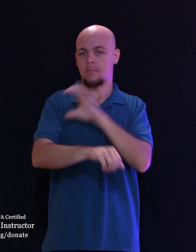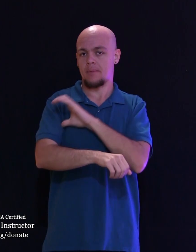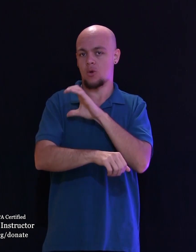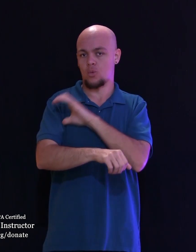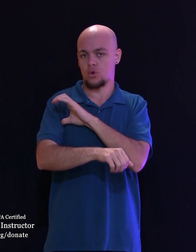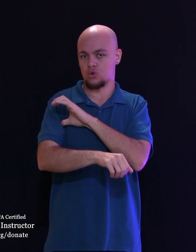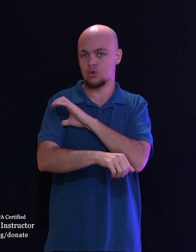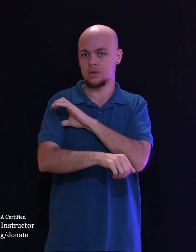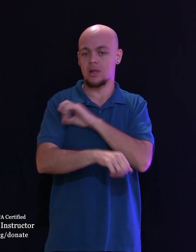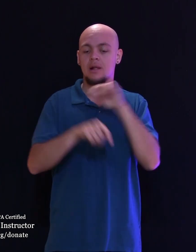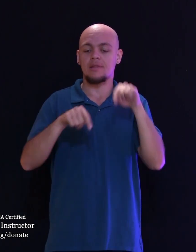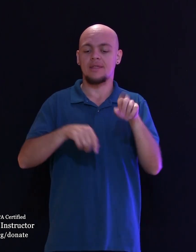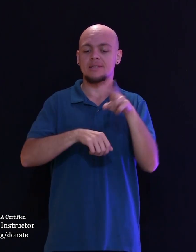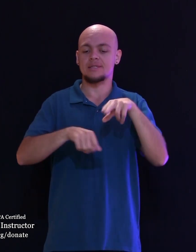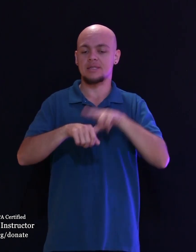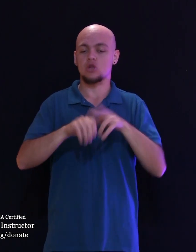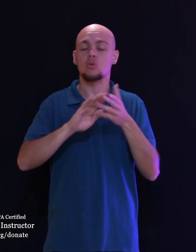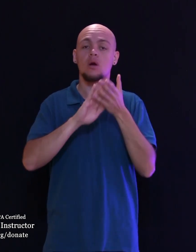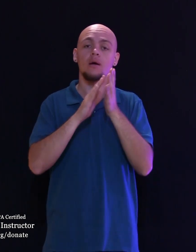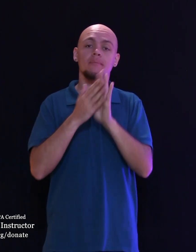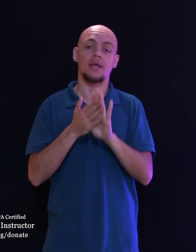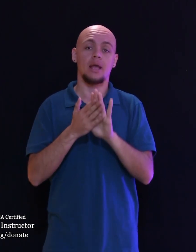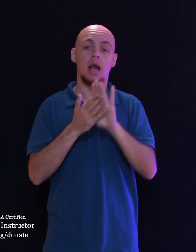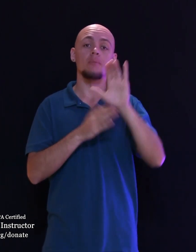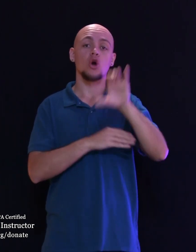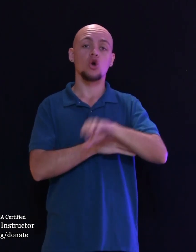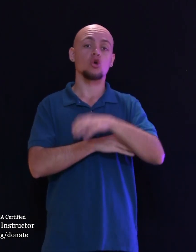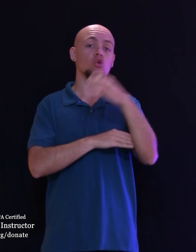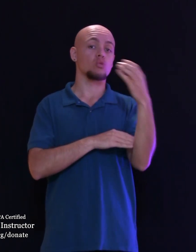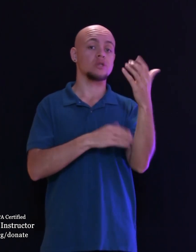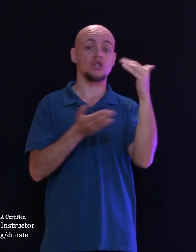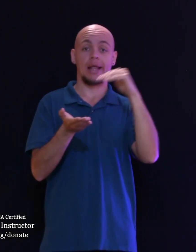will make this nation Christian again.